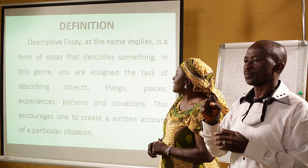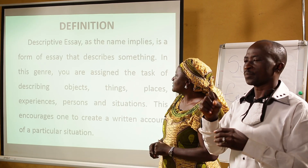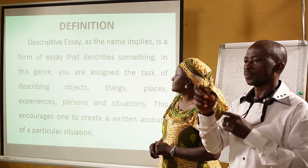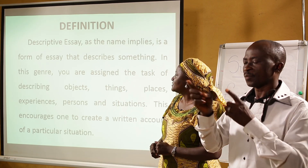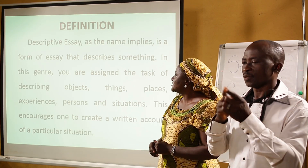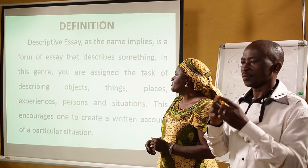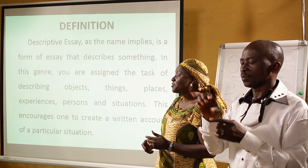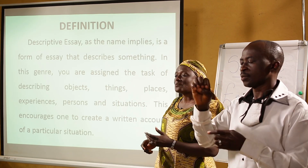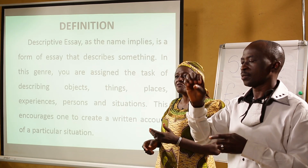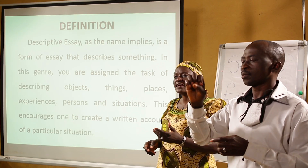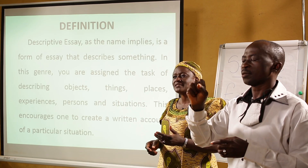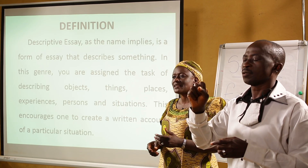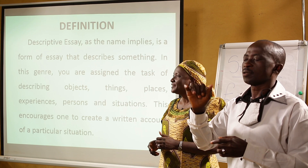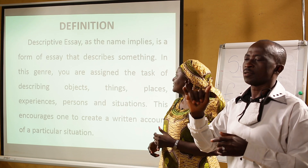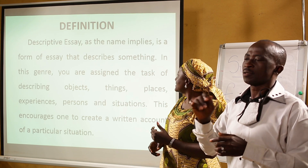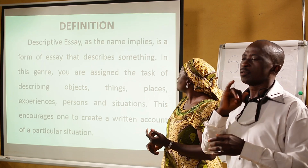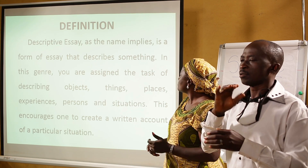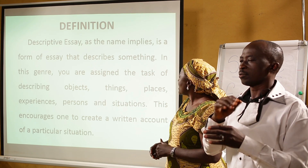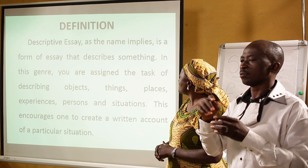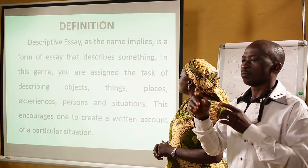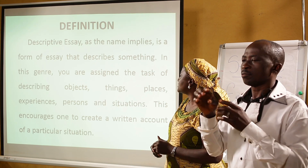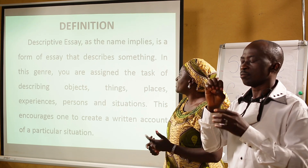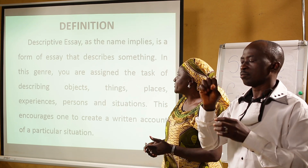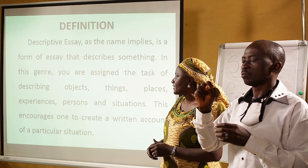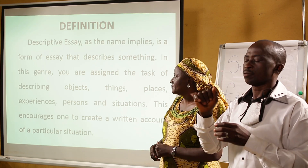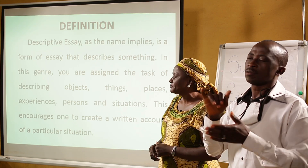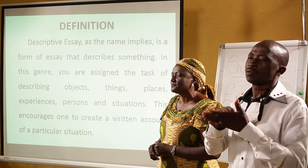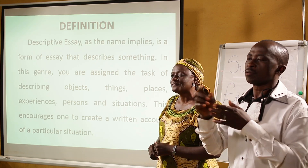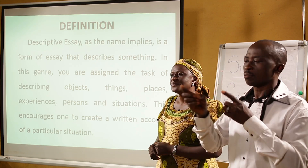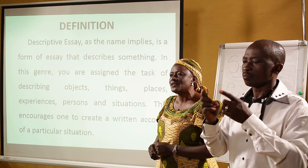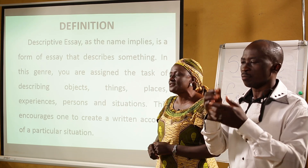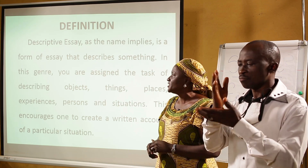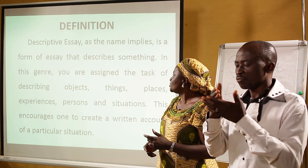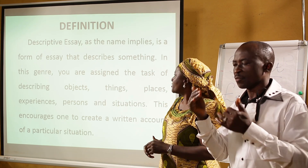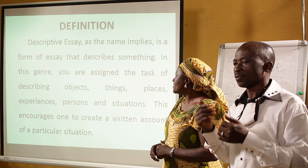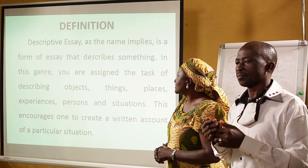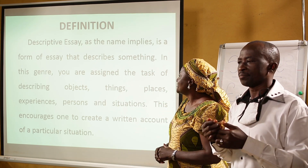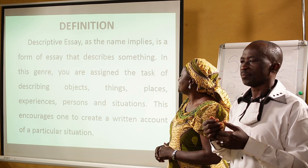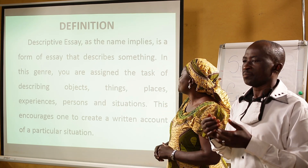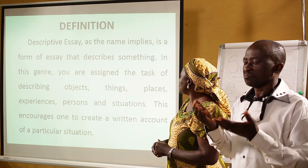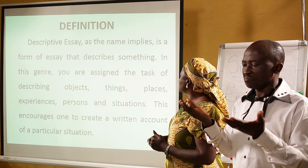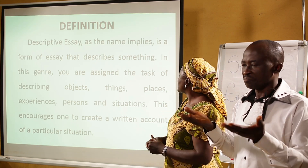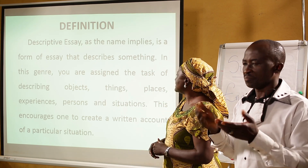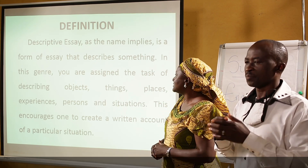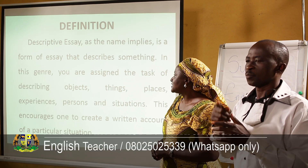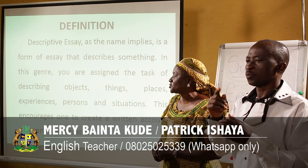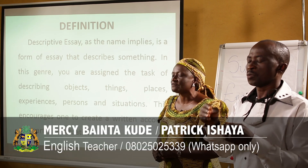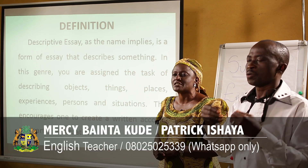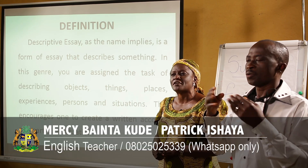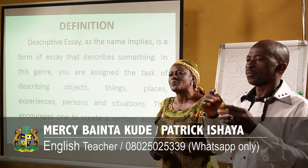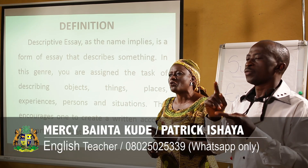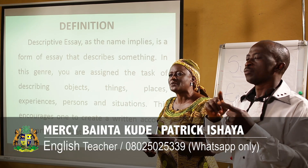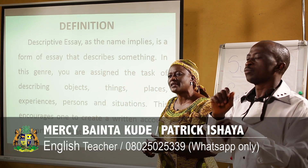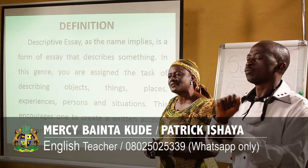name implies, is a form of essay that describes something. In this genre, you are assigned the task